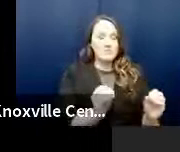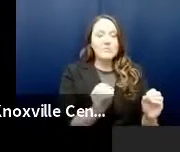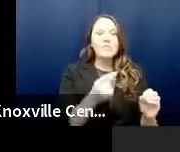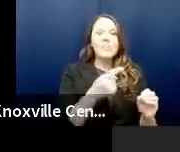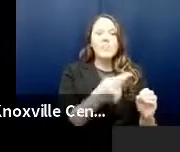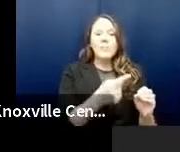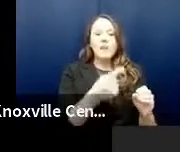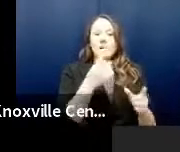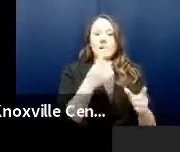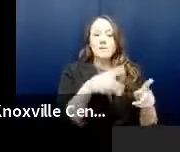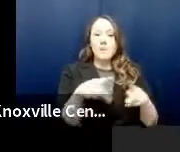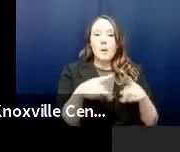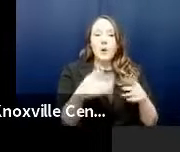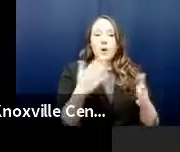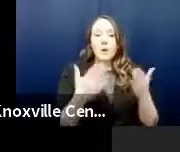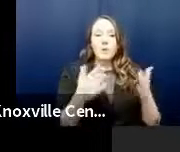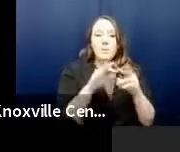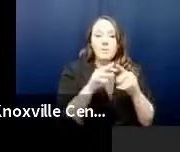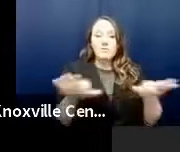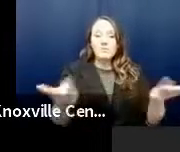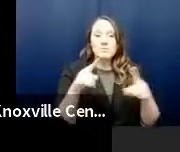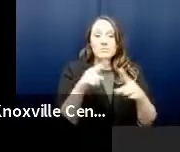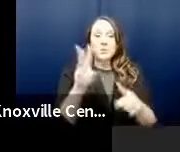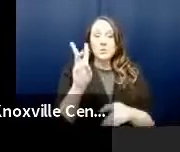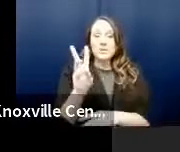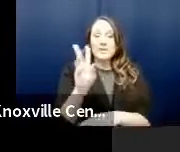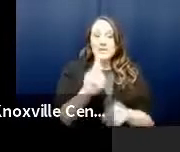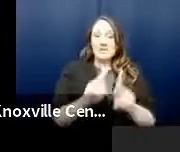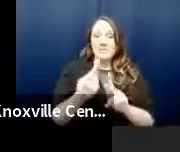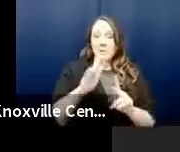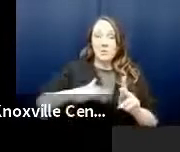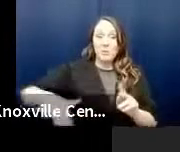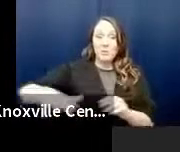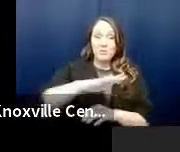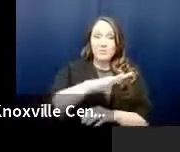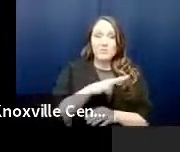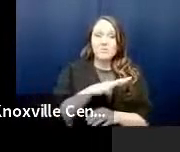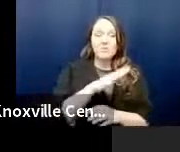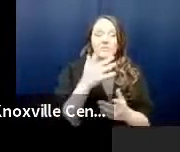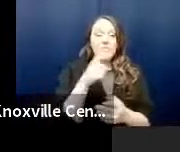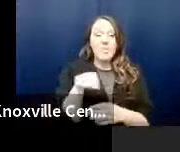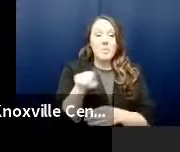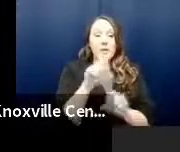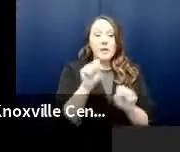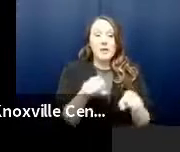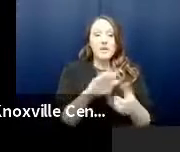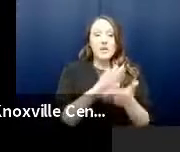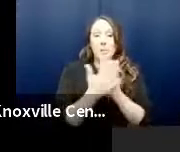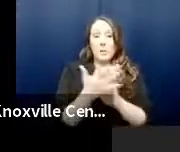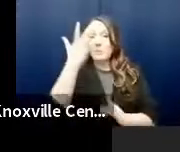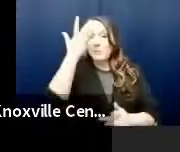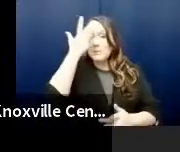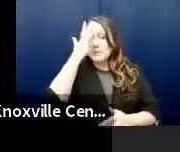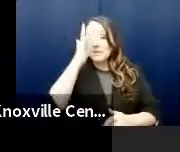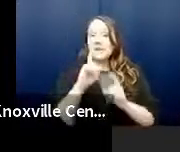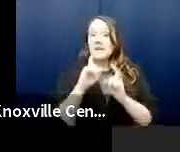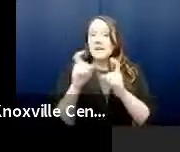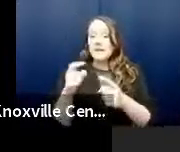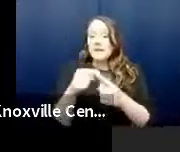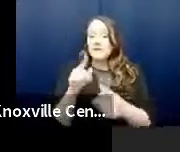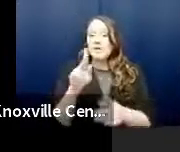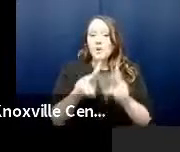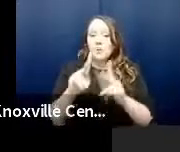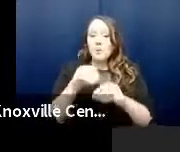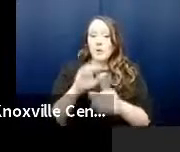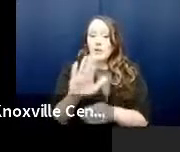potentially infecting the 6 people around him. They, in turn, could become infectious and spread the disease to the people in their